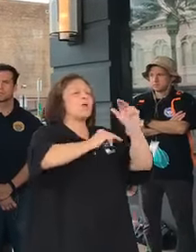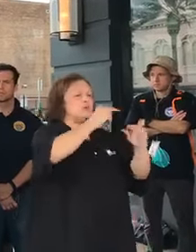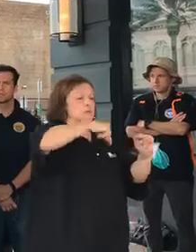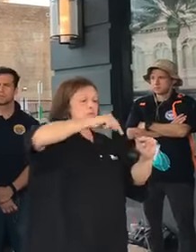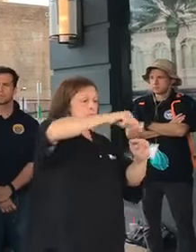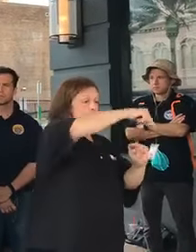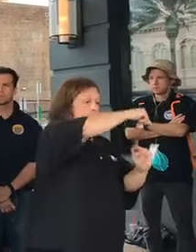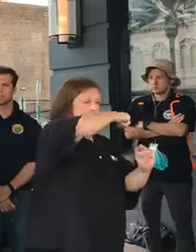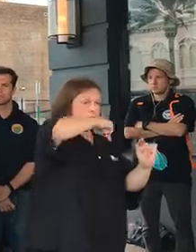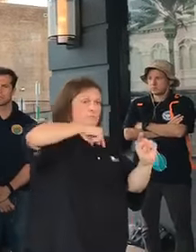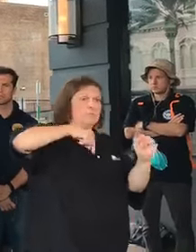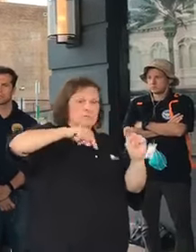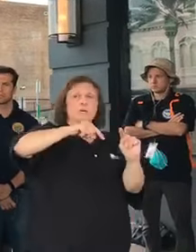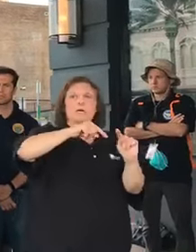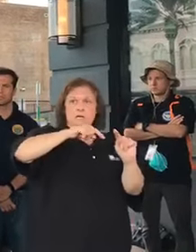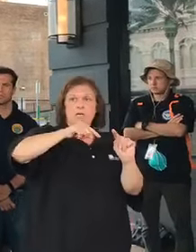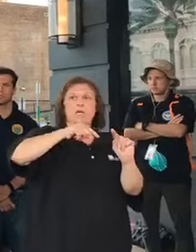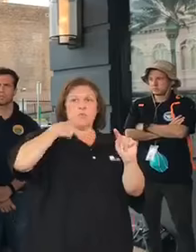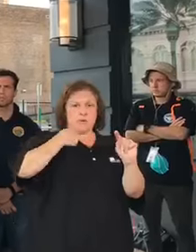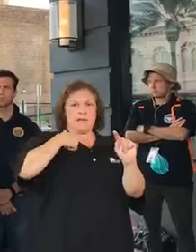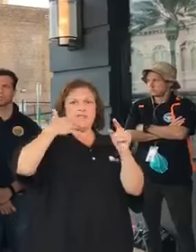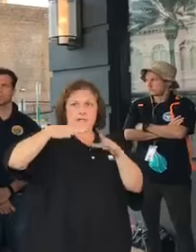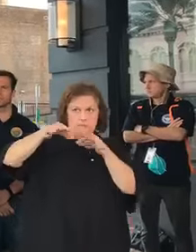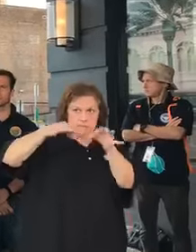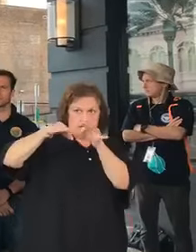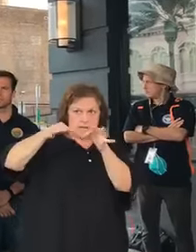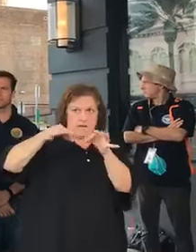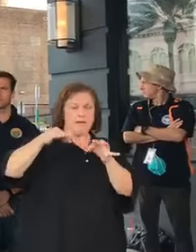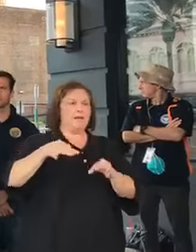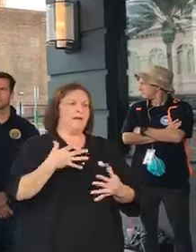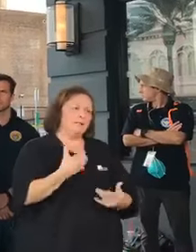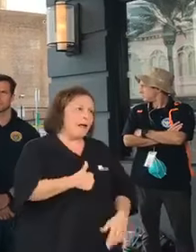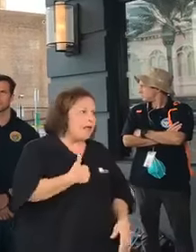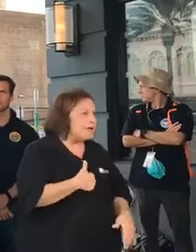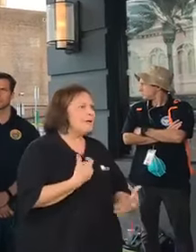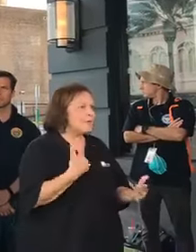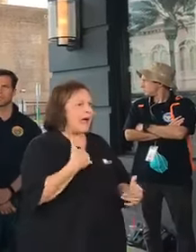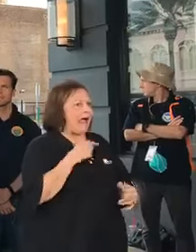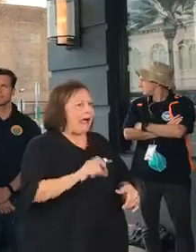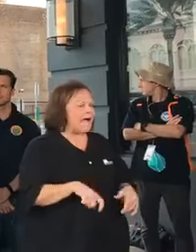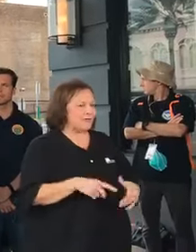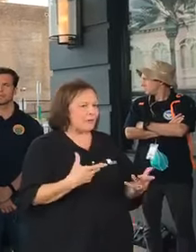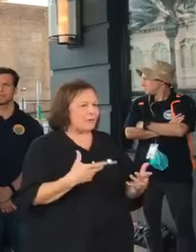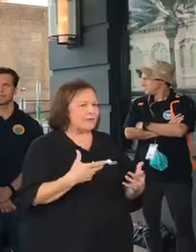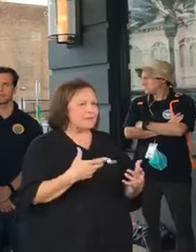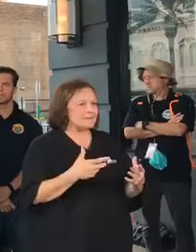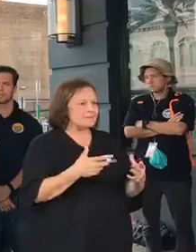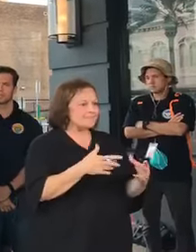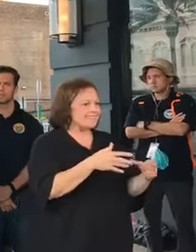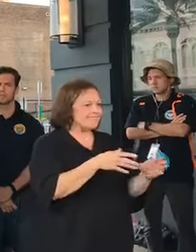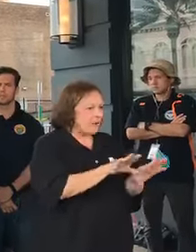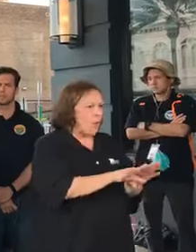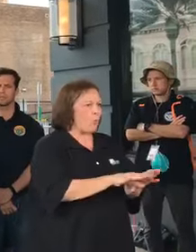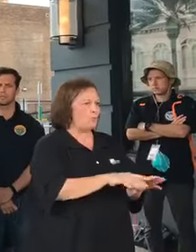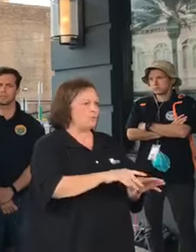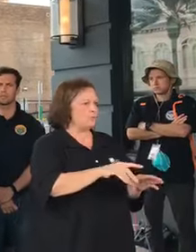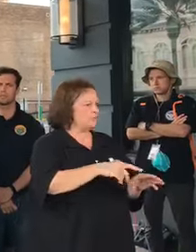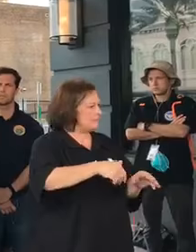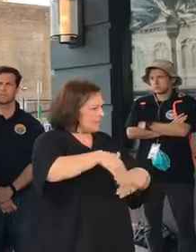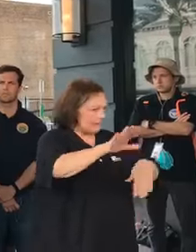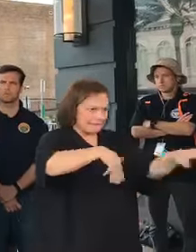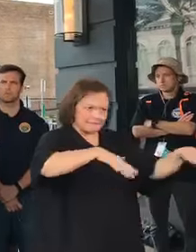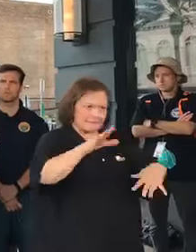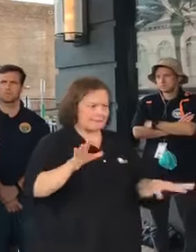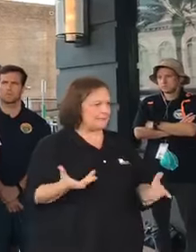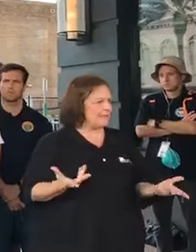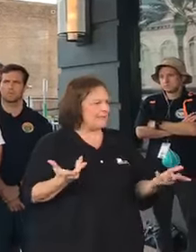them, they obviously got an explanation from us and an apology that we had to do this, but it's for their own safety, and everyone understood it.